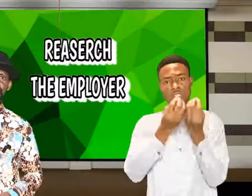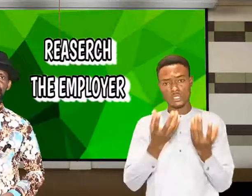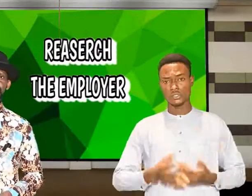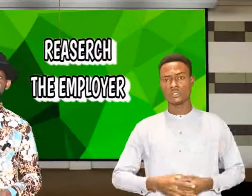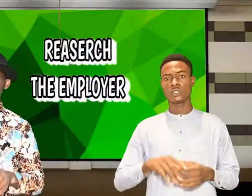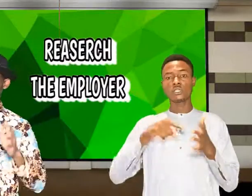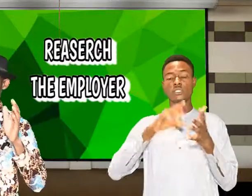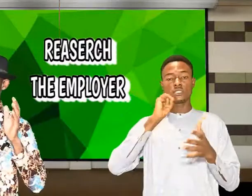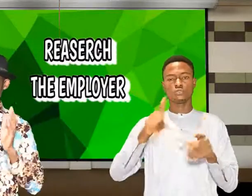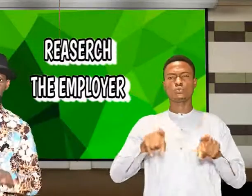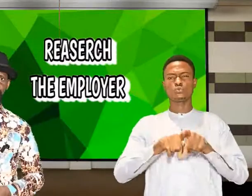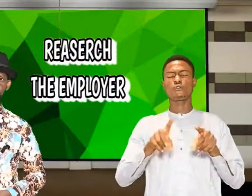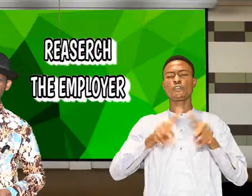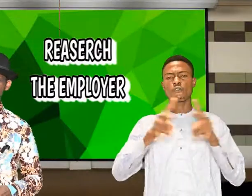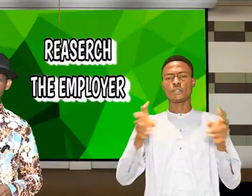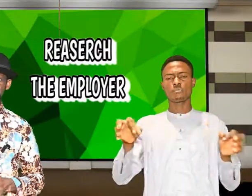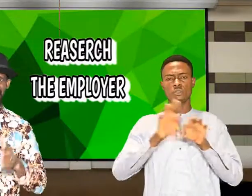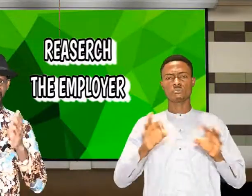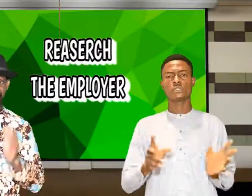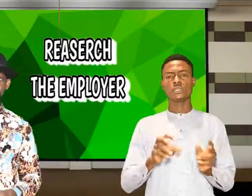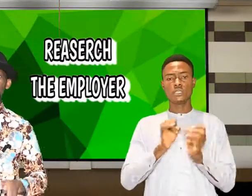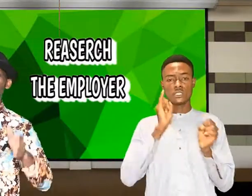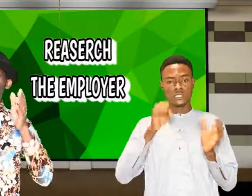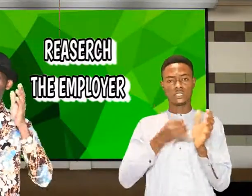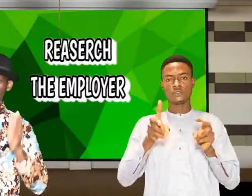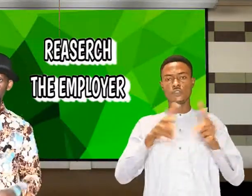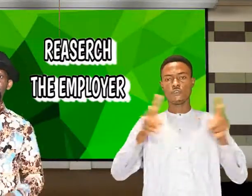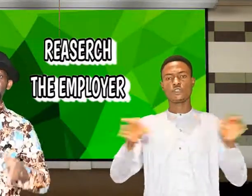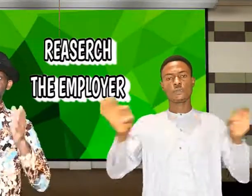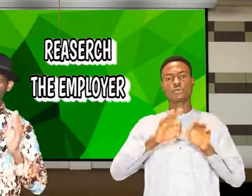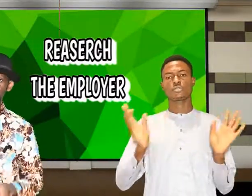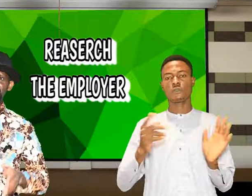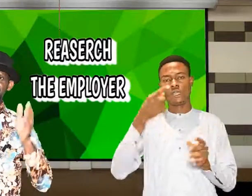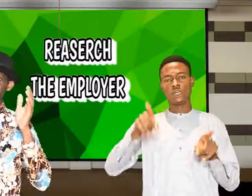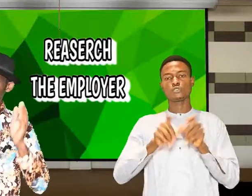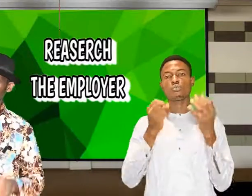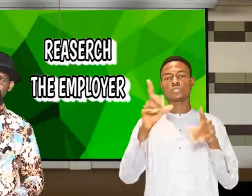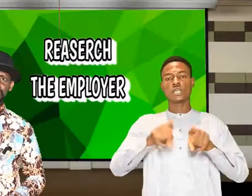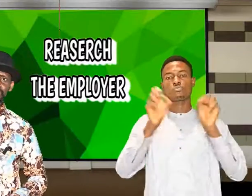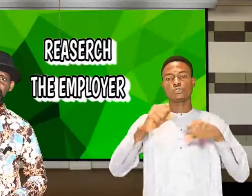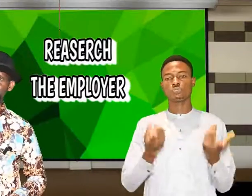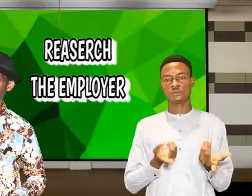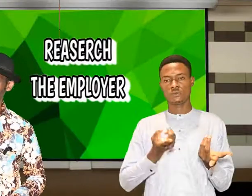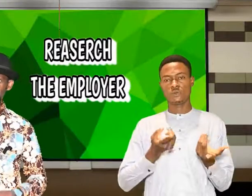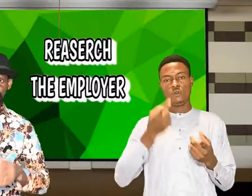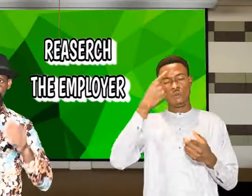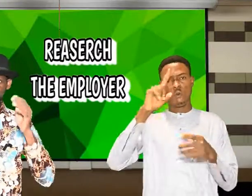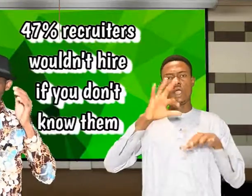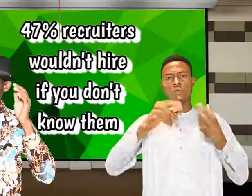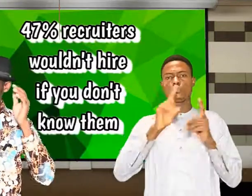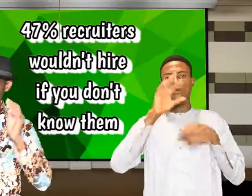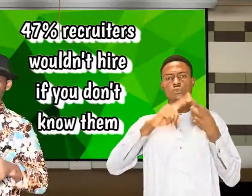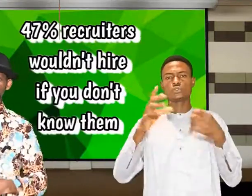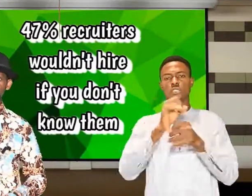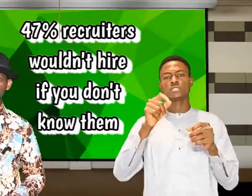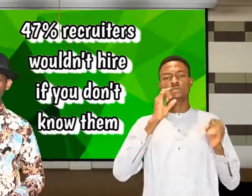firm. This isn't a viable option. It is critical to learn as much as possible about the firm for which you